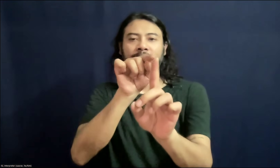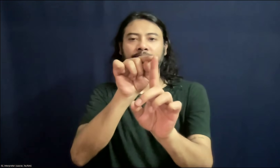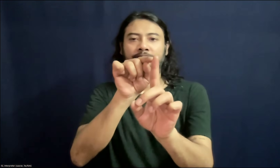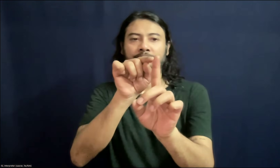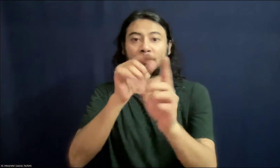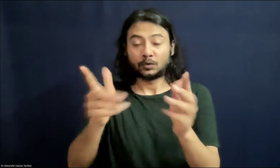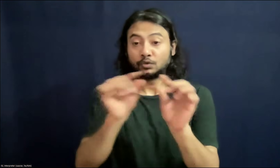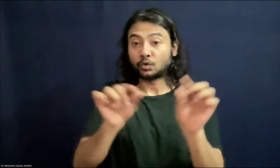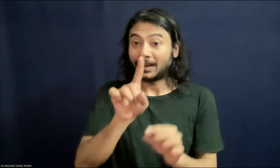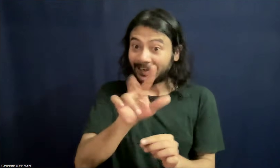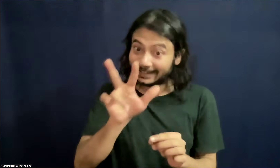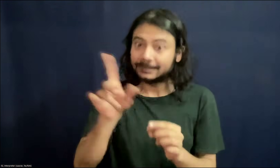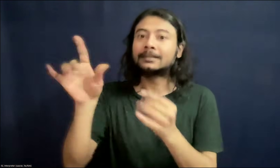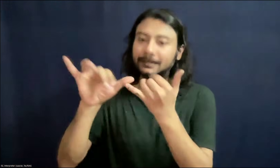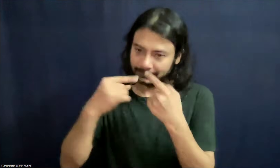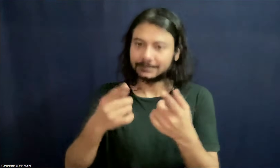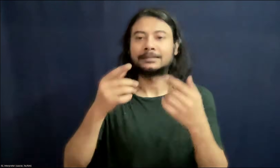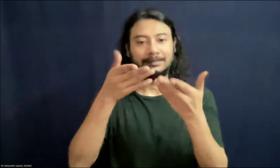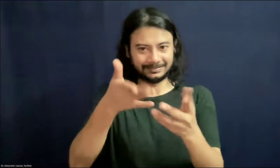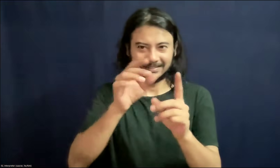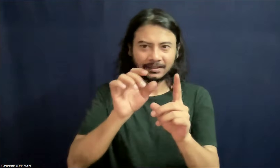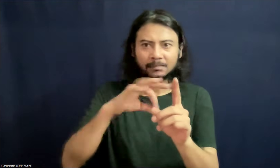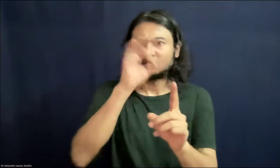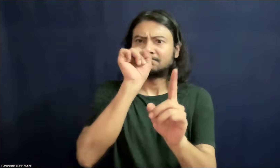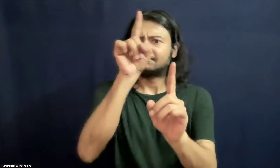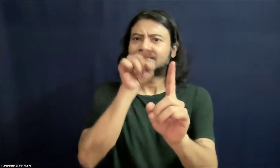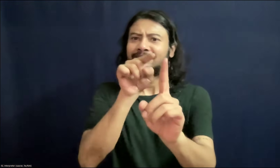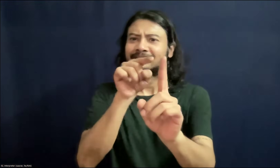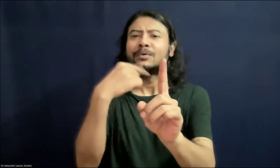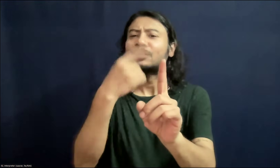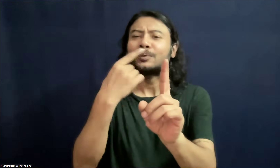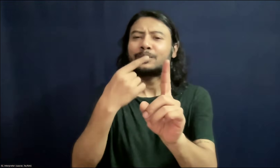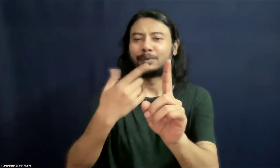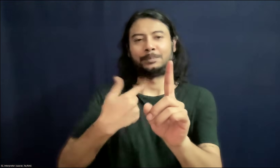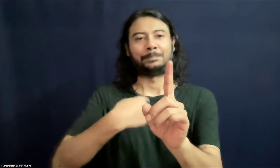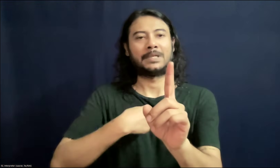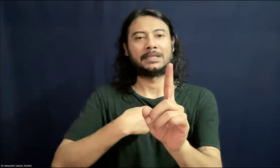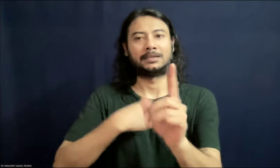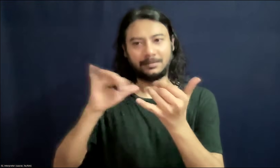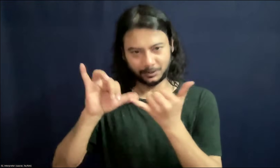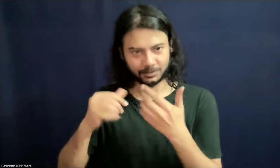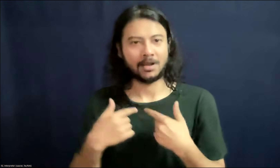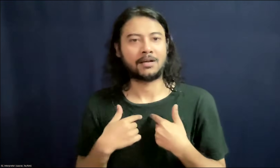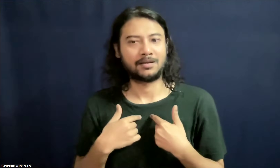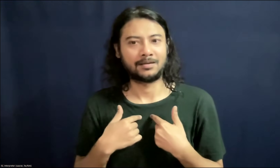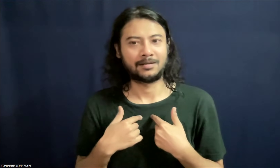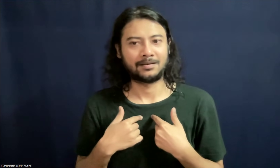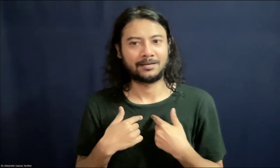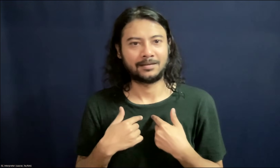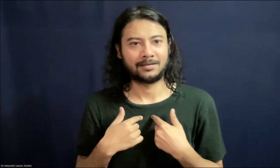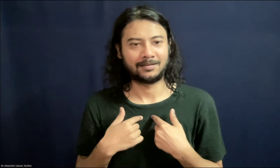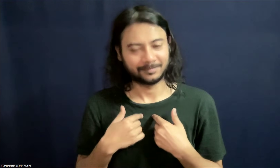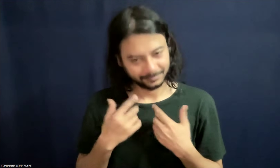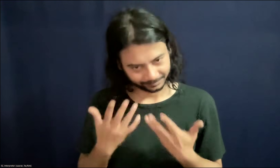And then next thing that we learn from here is that we all are souls. Yeah. We are